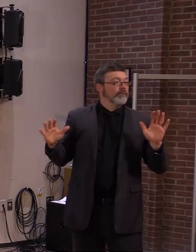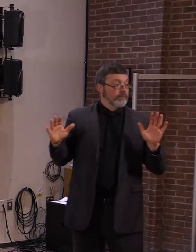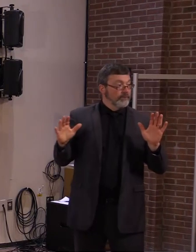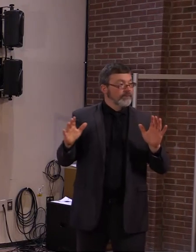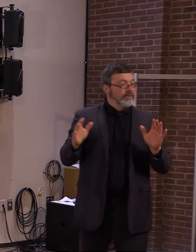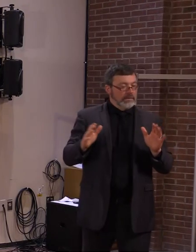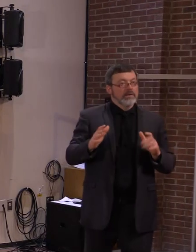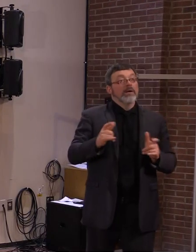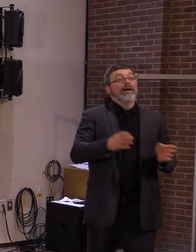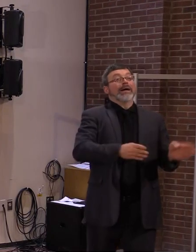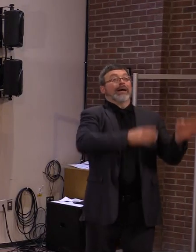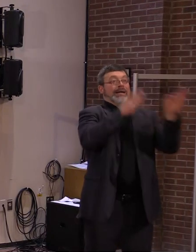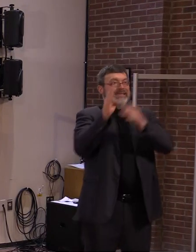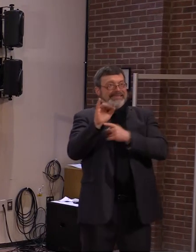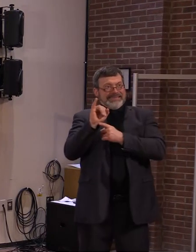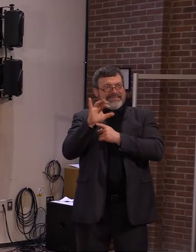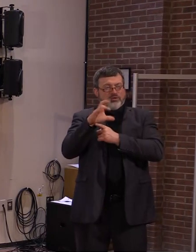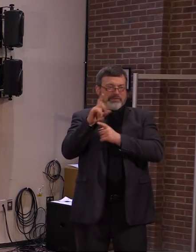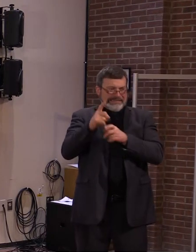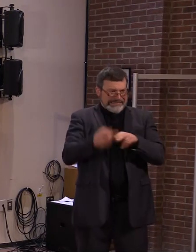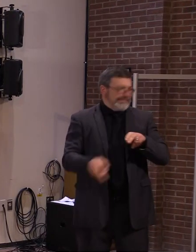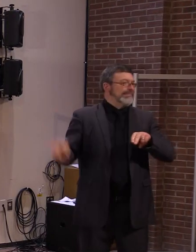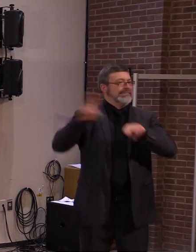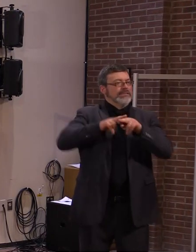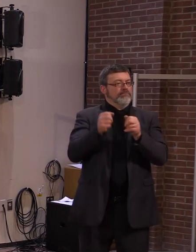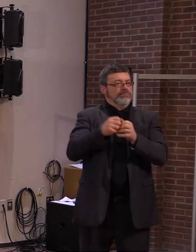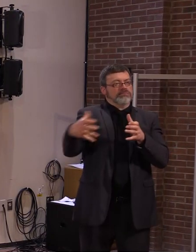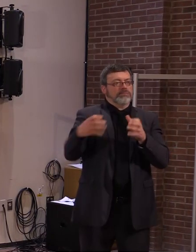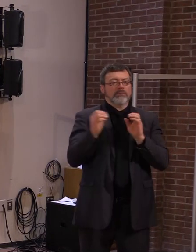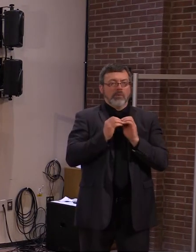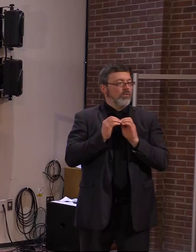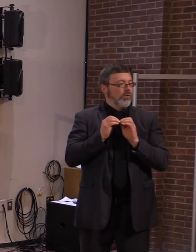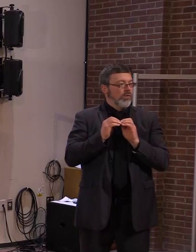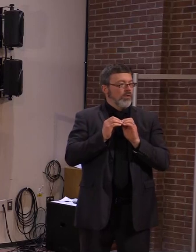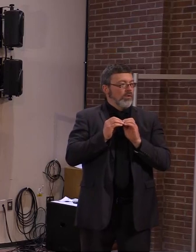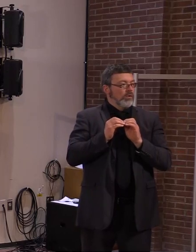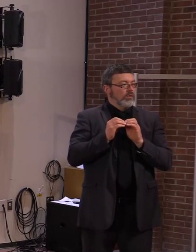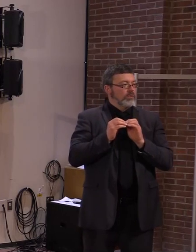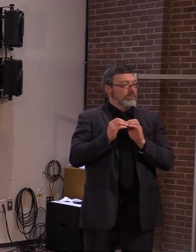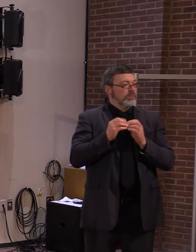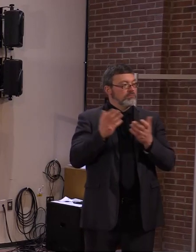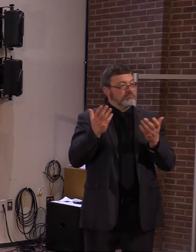available, use some additional personnel that FEMA may